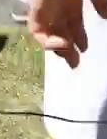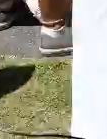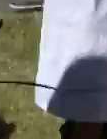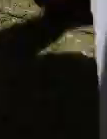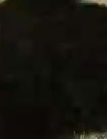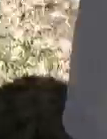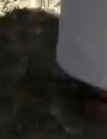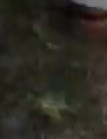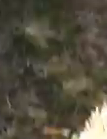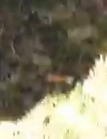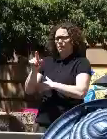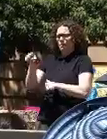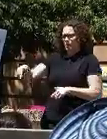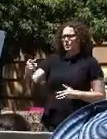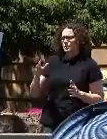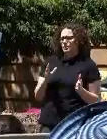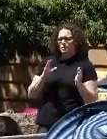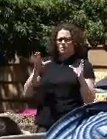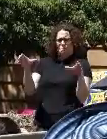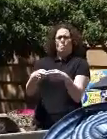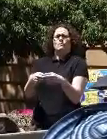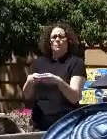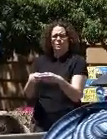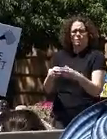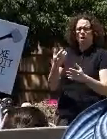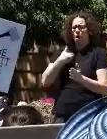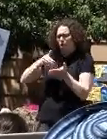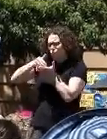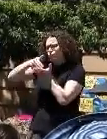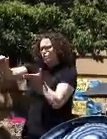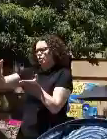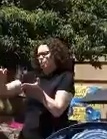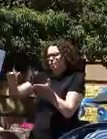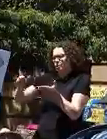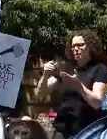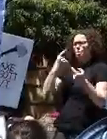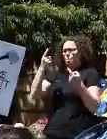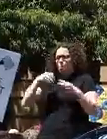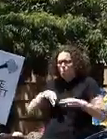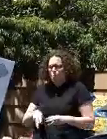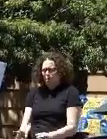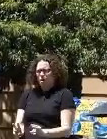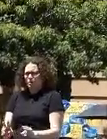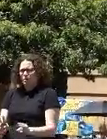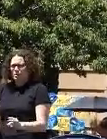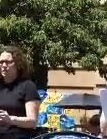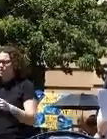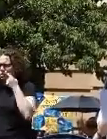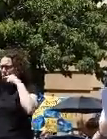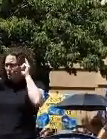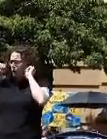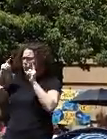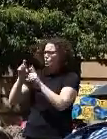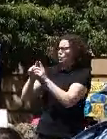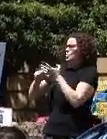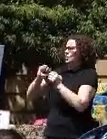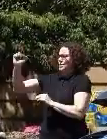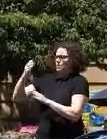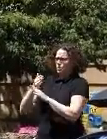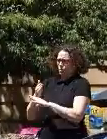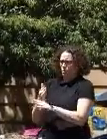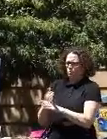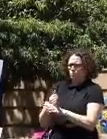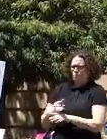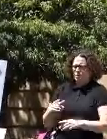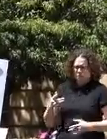An agenda that I reject the way Tony Abbott is doing his job. It seems to me